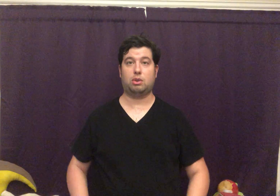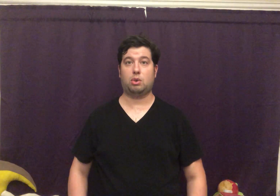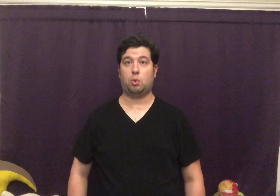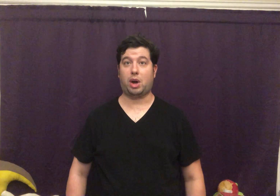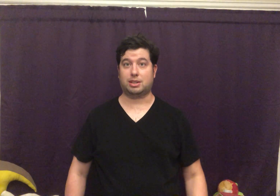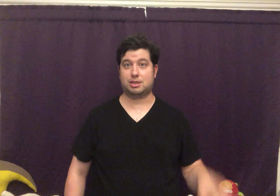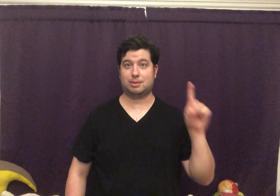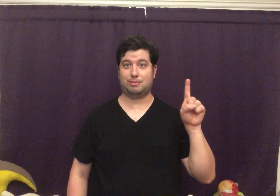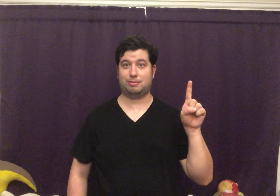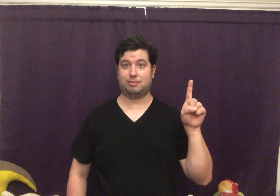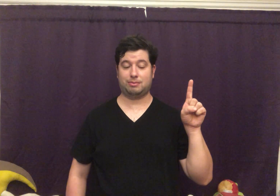Once.